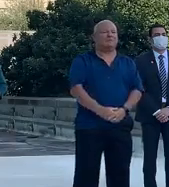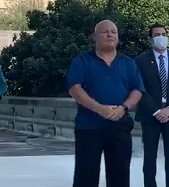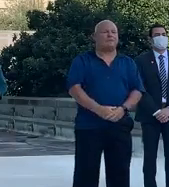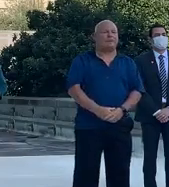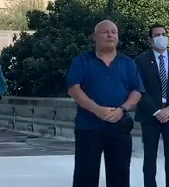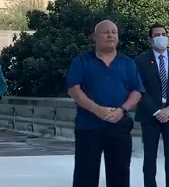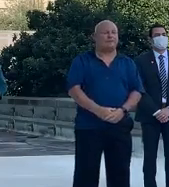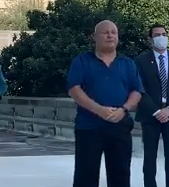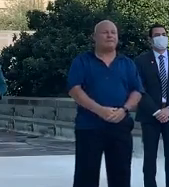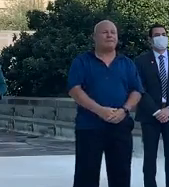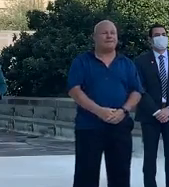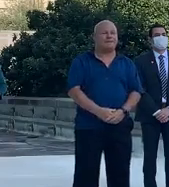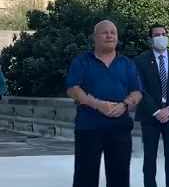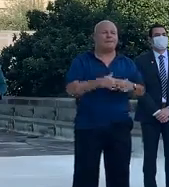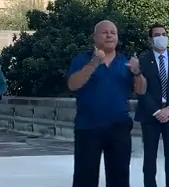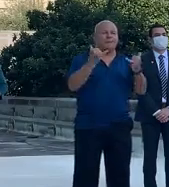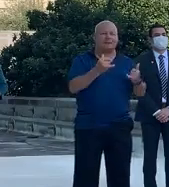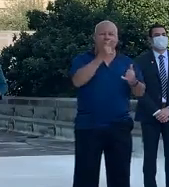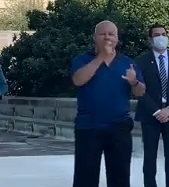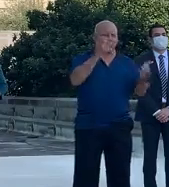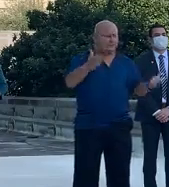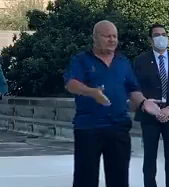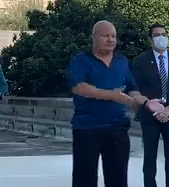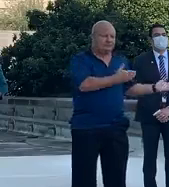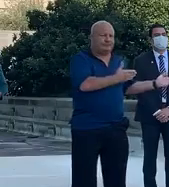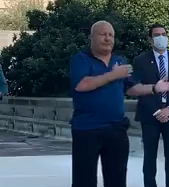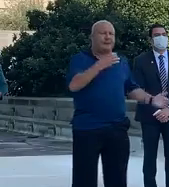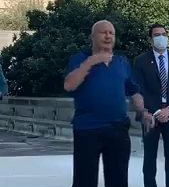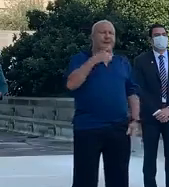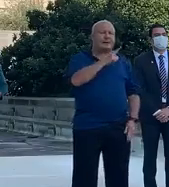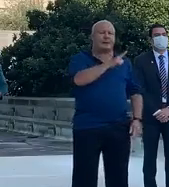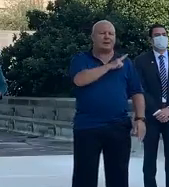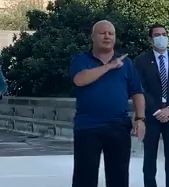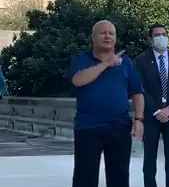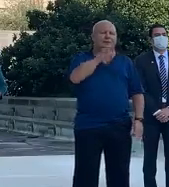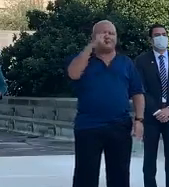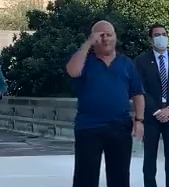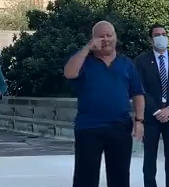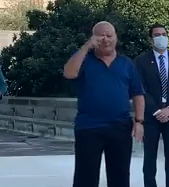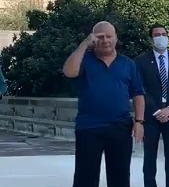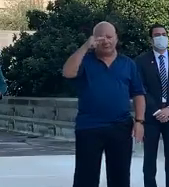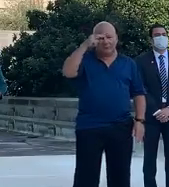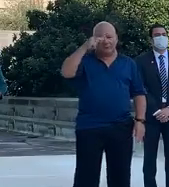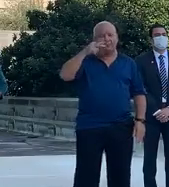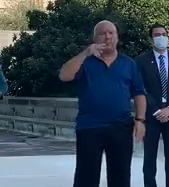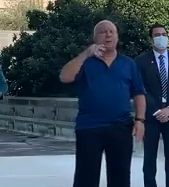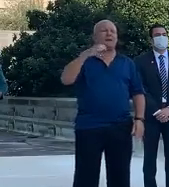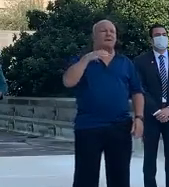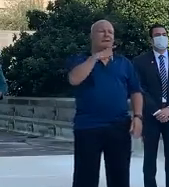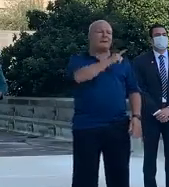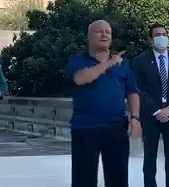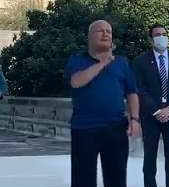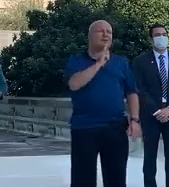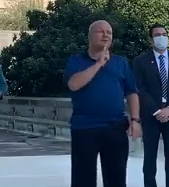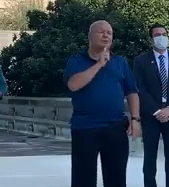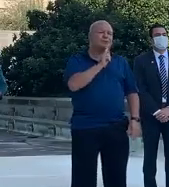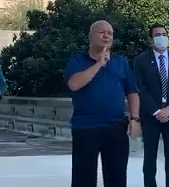Today we have the Council of Mexico, as well as the Council of